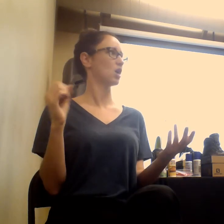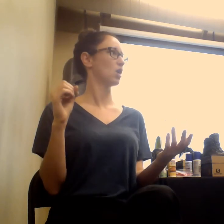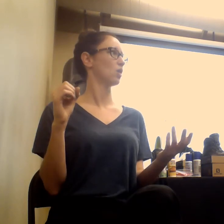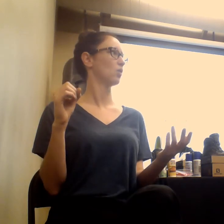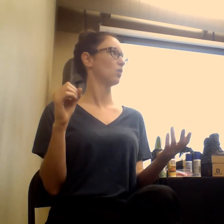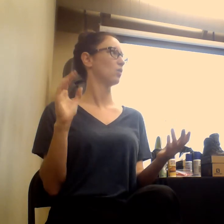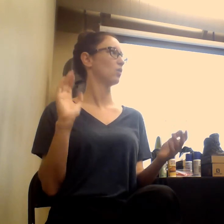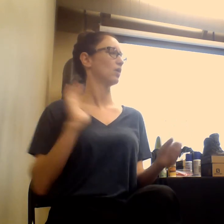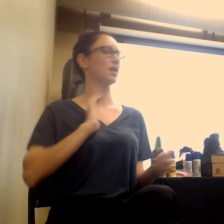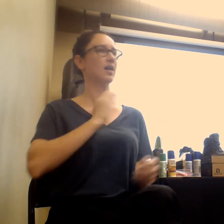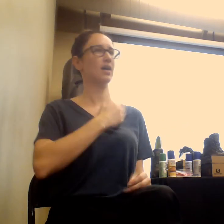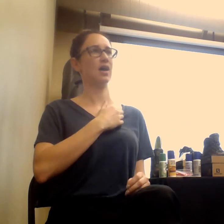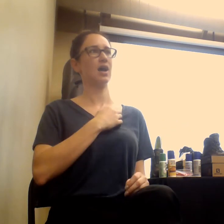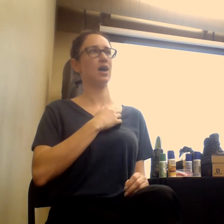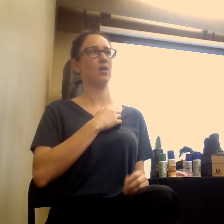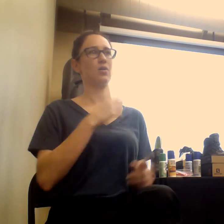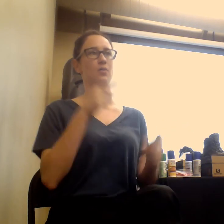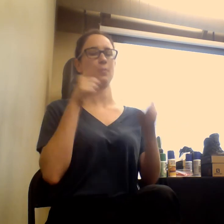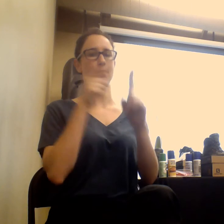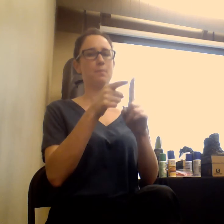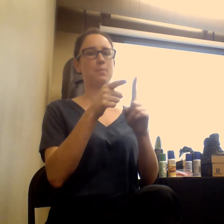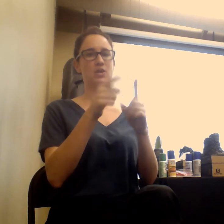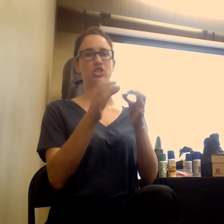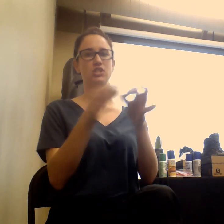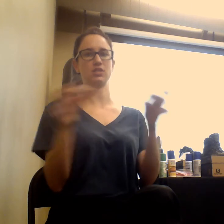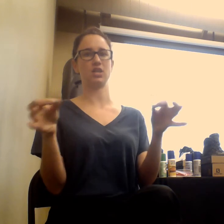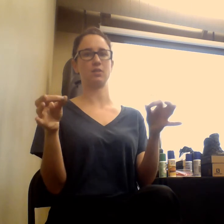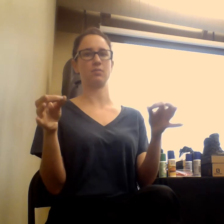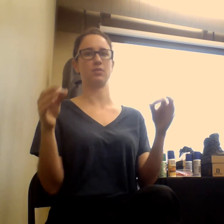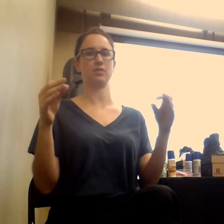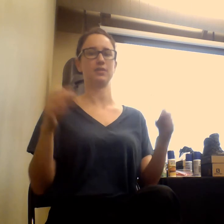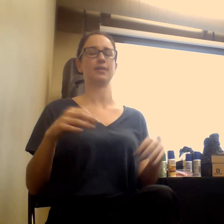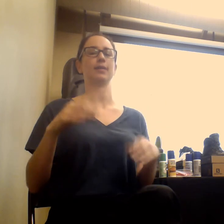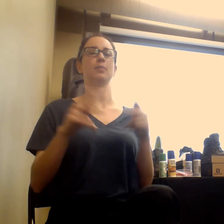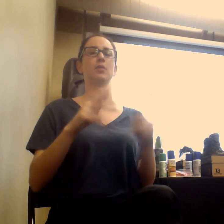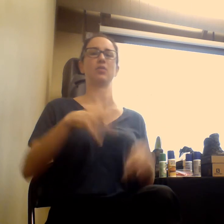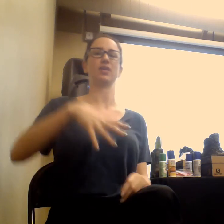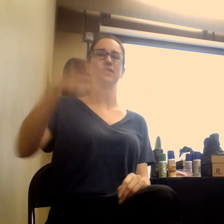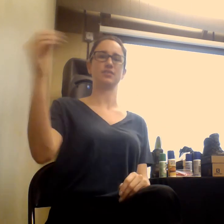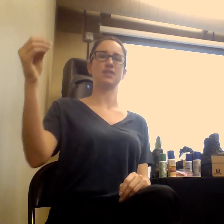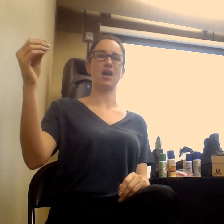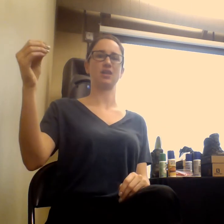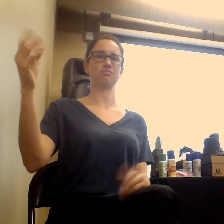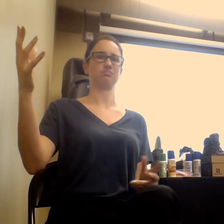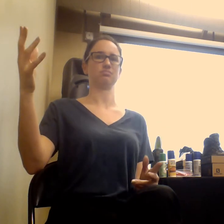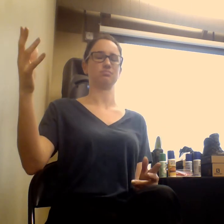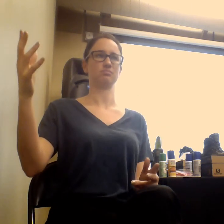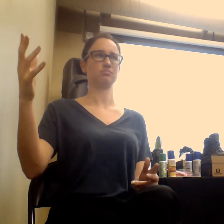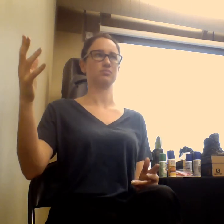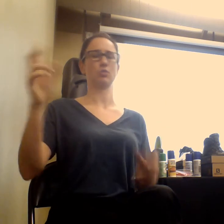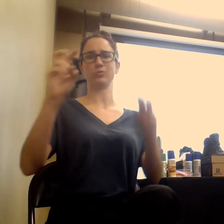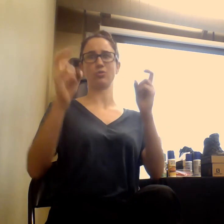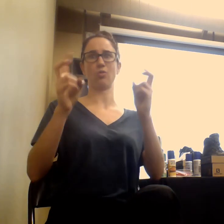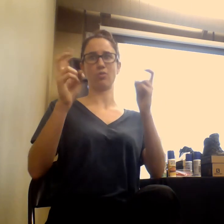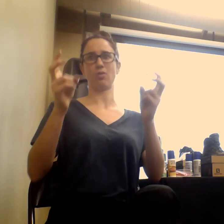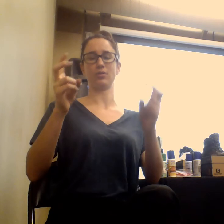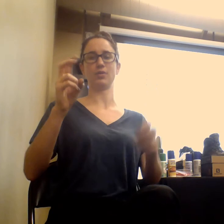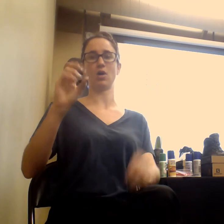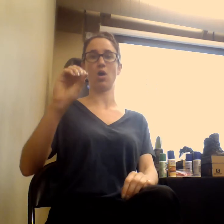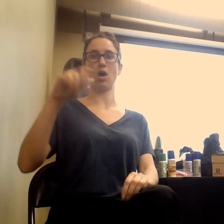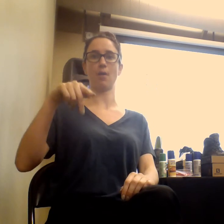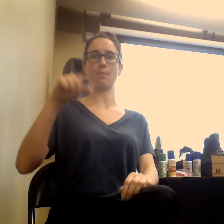is to get people involved and outside. So we started something that's called Opt Outside. Other companies followed us. We had over 8